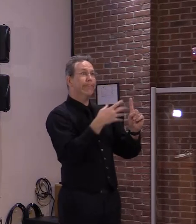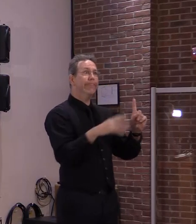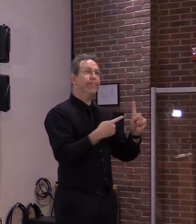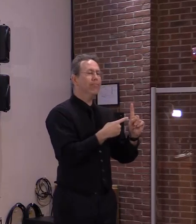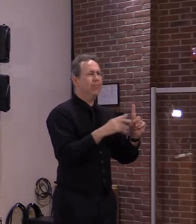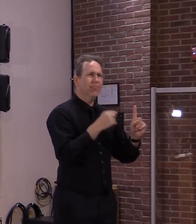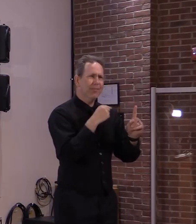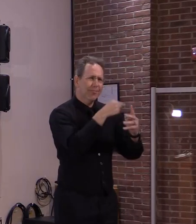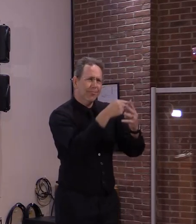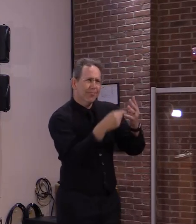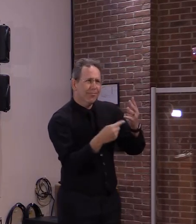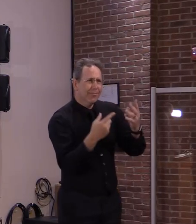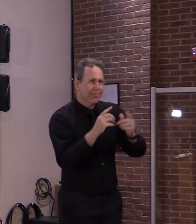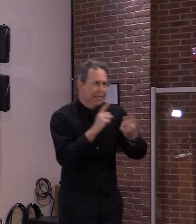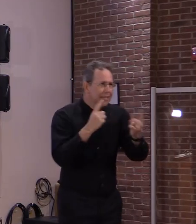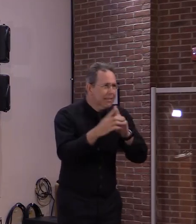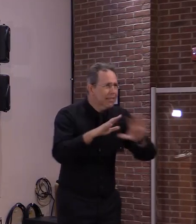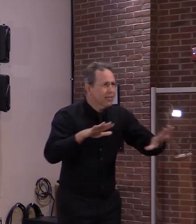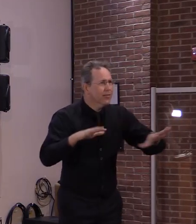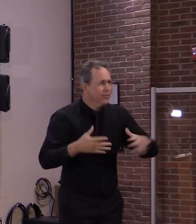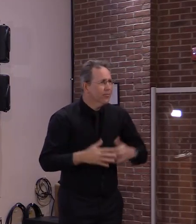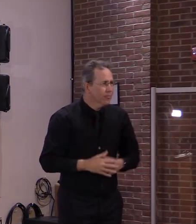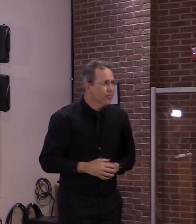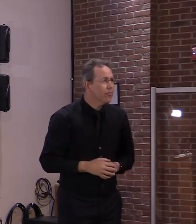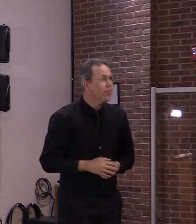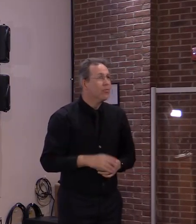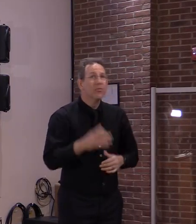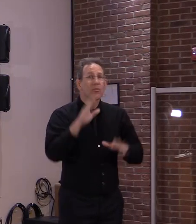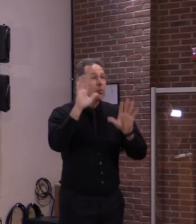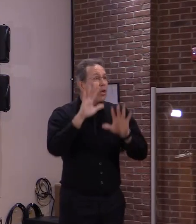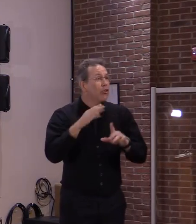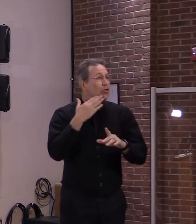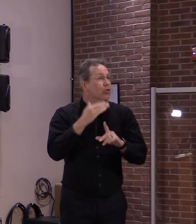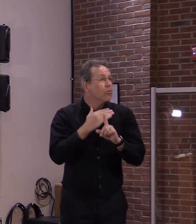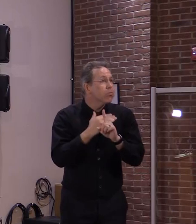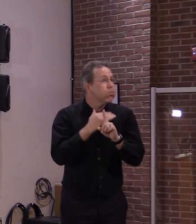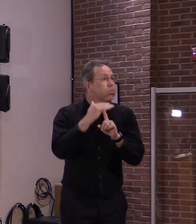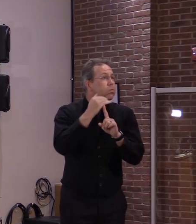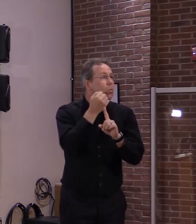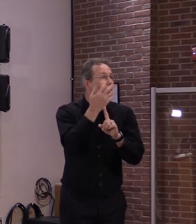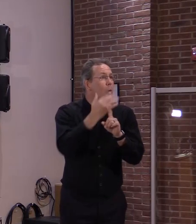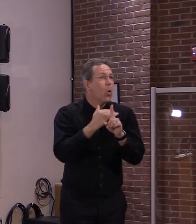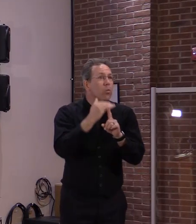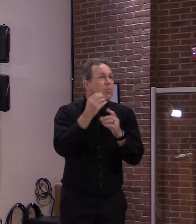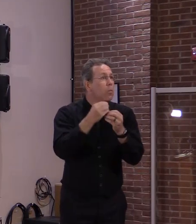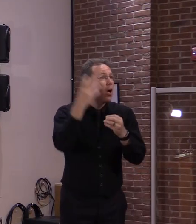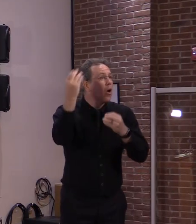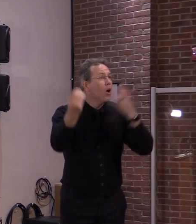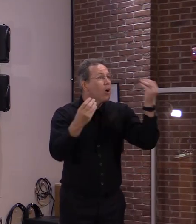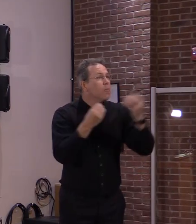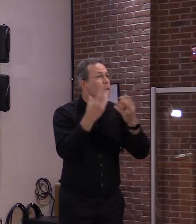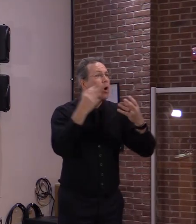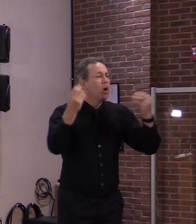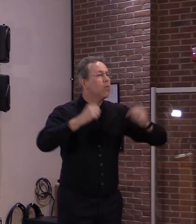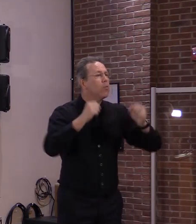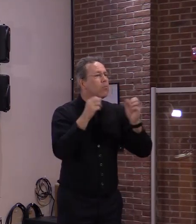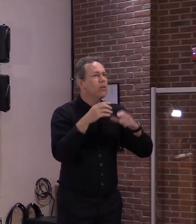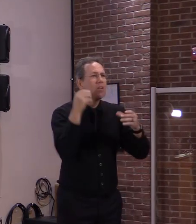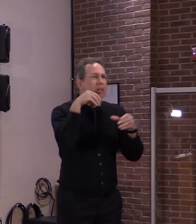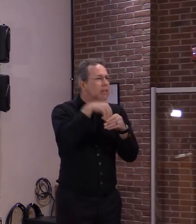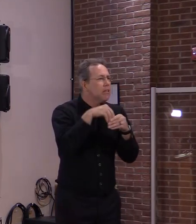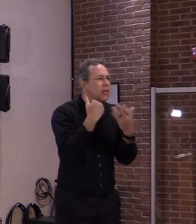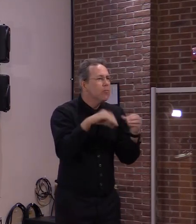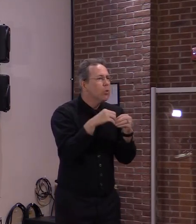and opportunities to get outside. So in the way that that affects behavior, that certainly has played a role, I would think, as well,